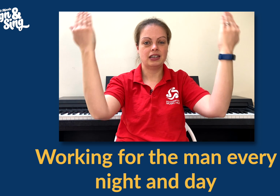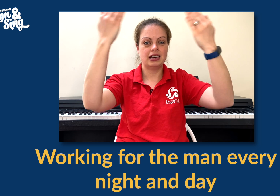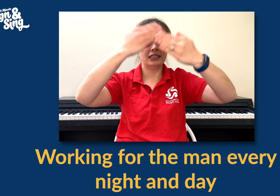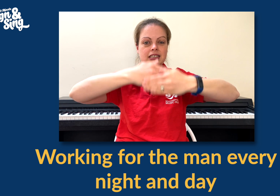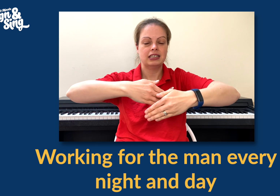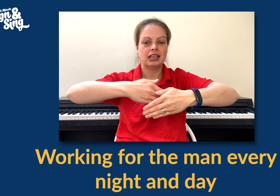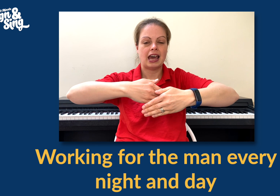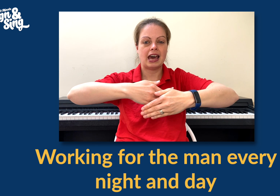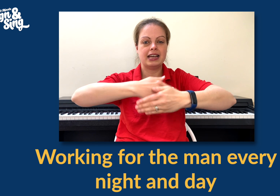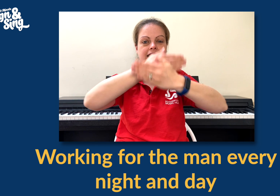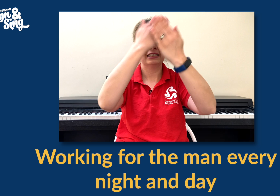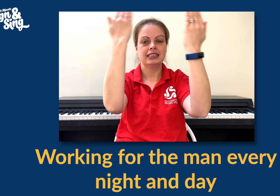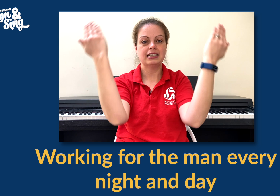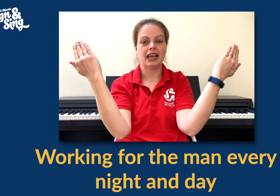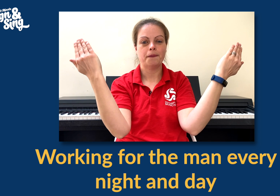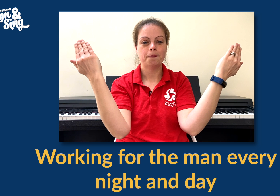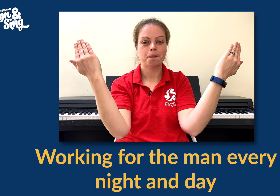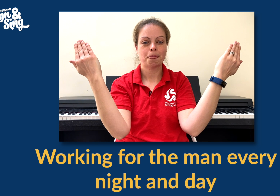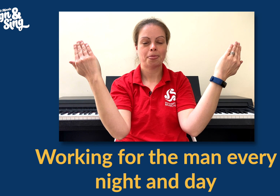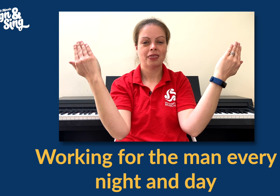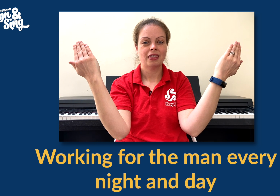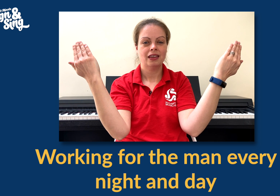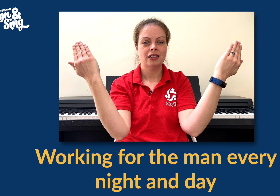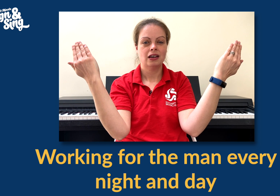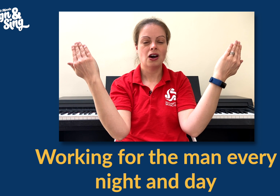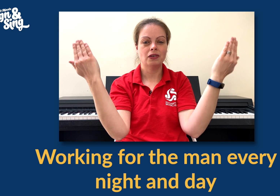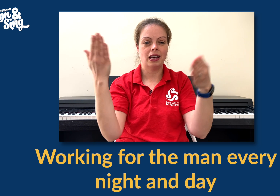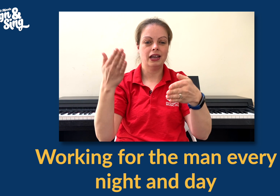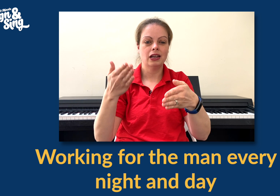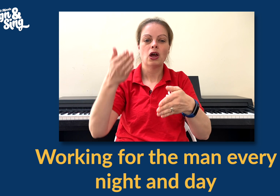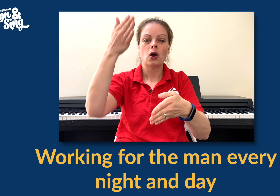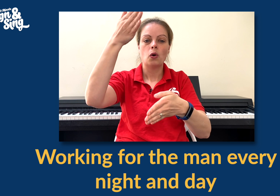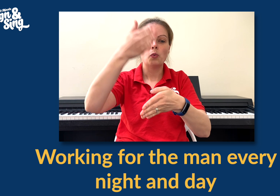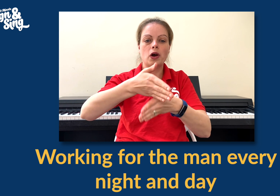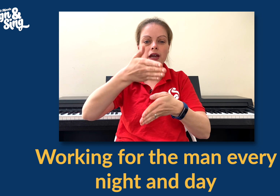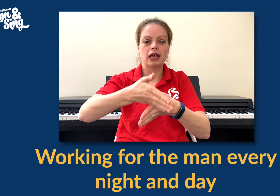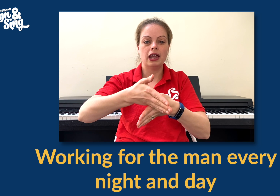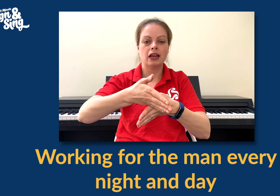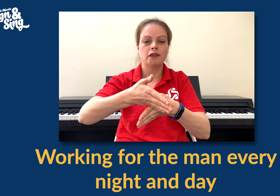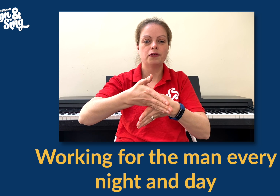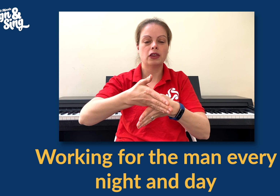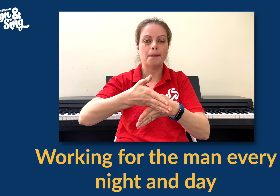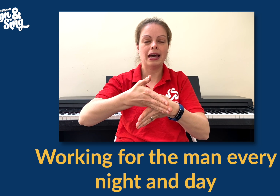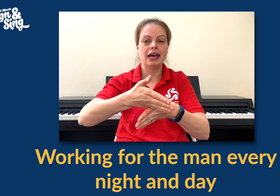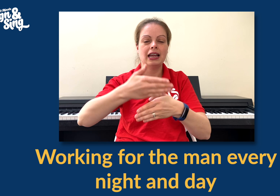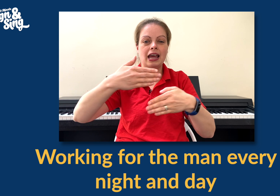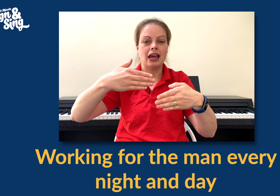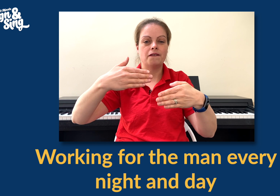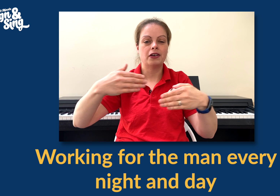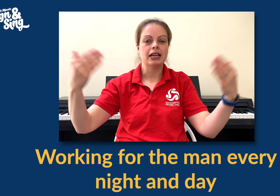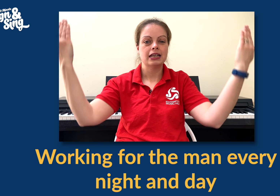So night and day. Whole line, working for the